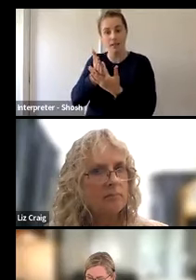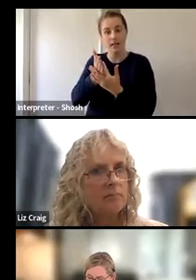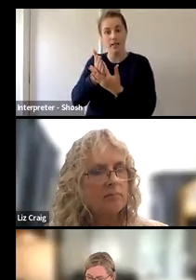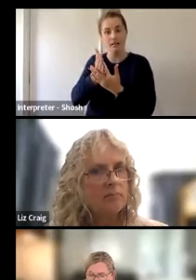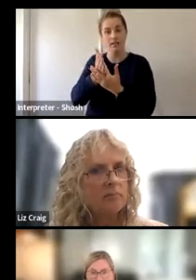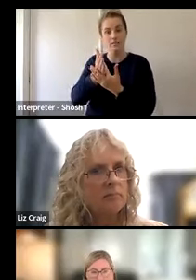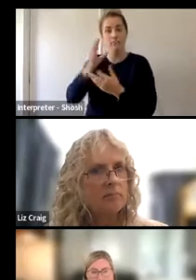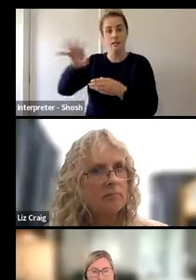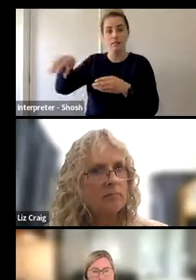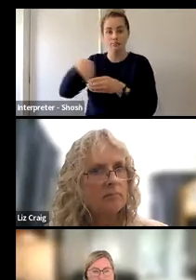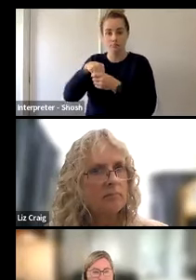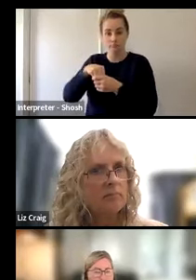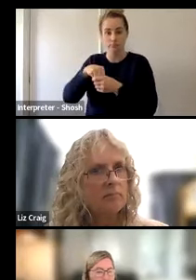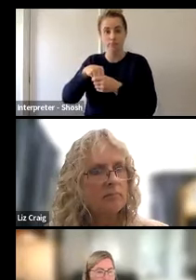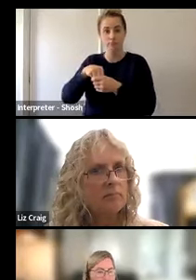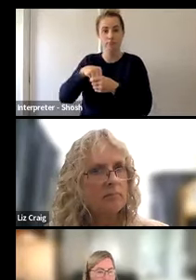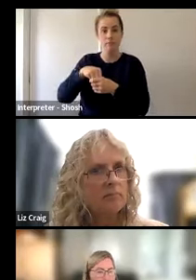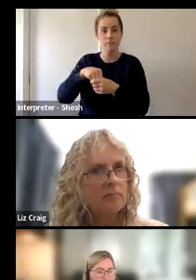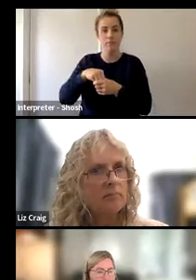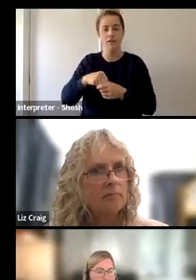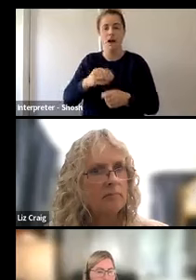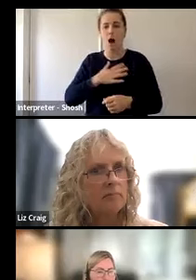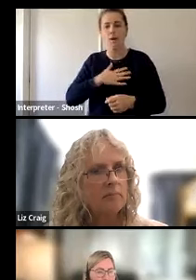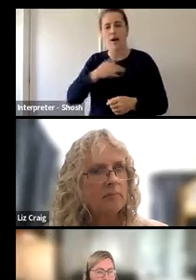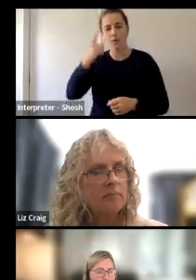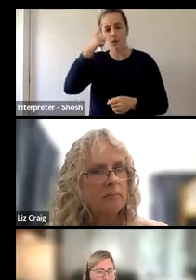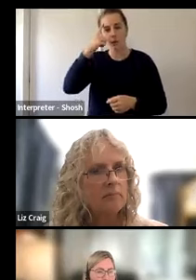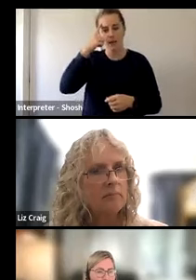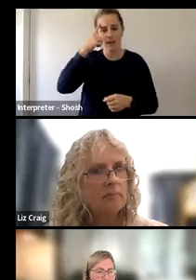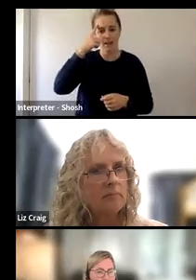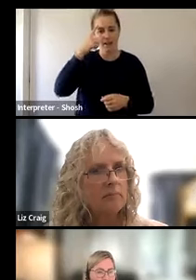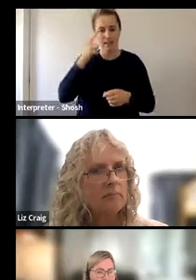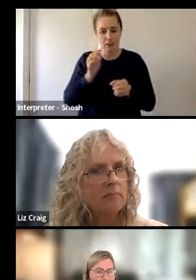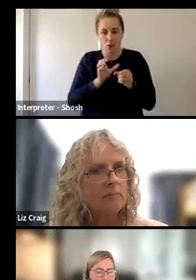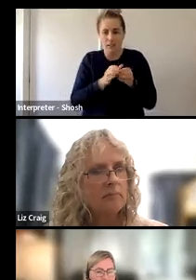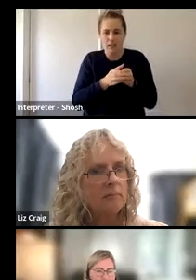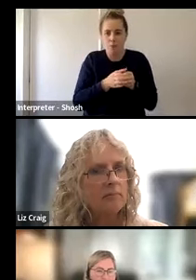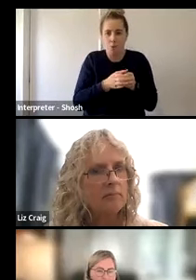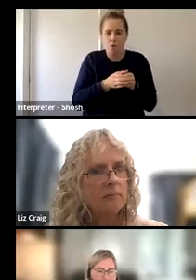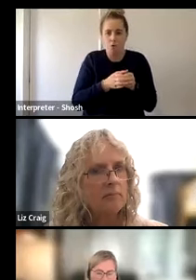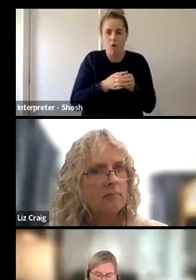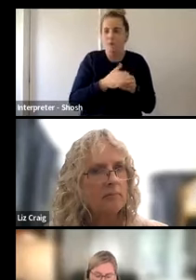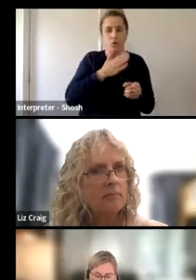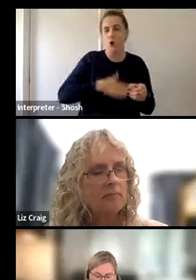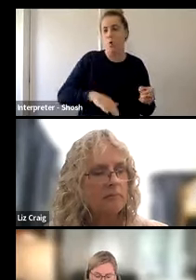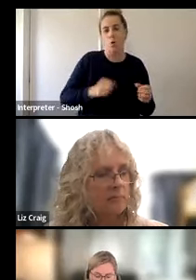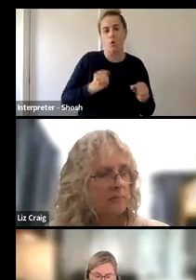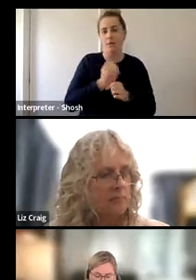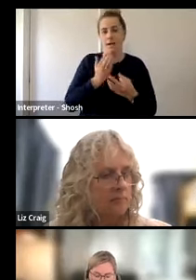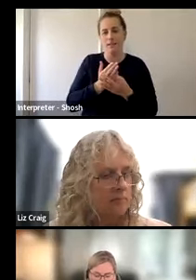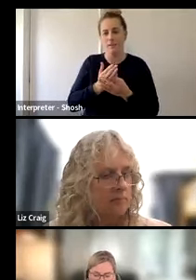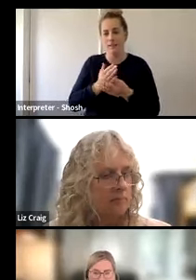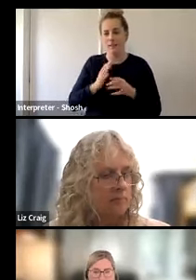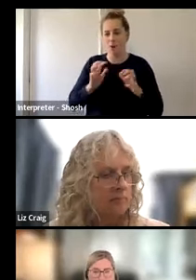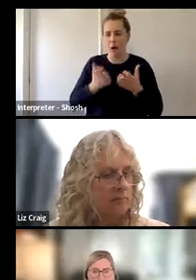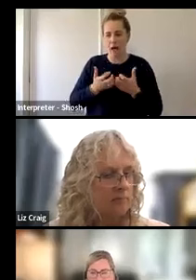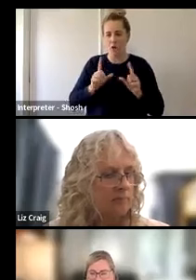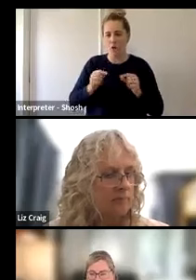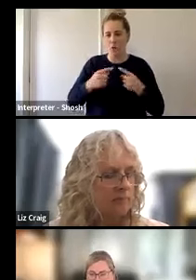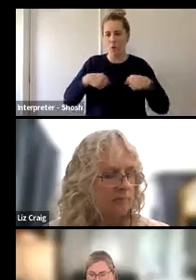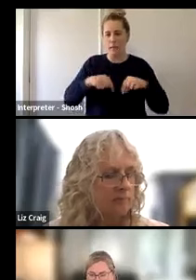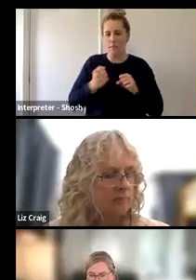Waikato. For those, I'd like to think the minority that don't, what is the recourse, or what is